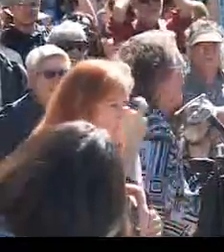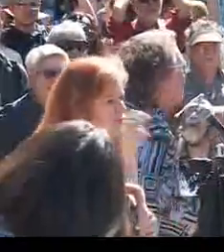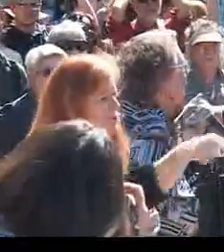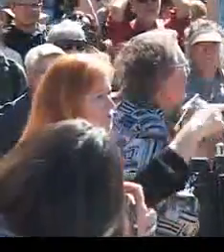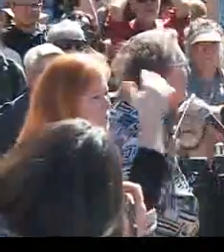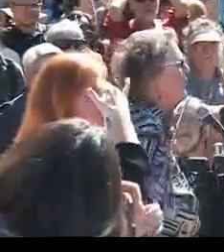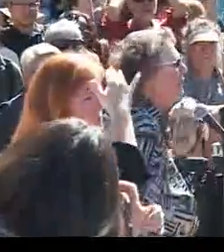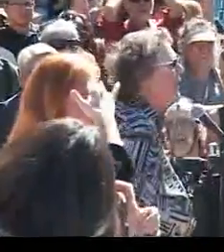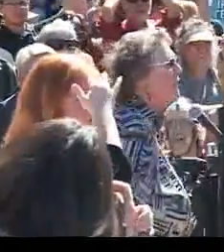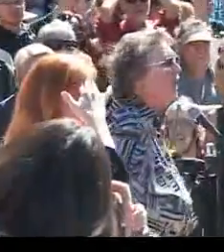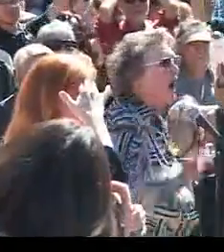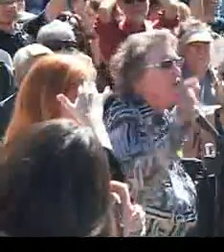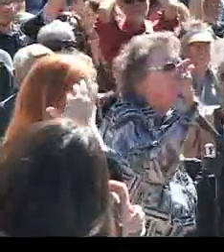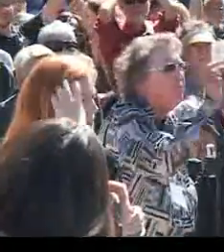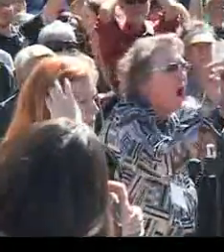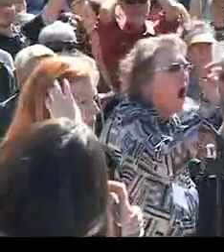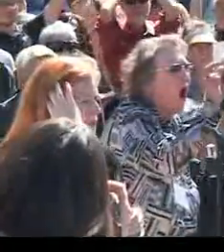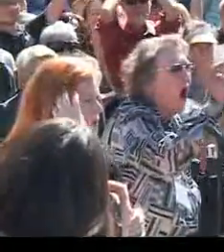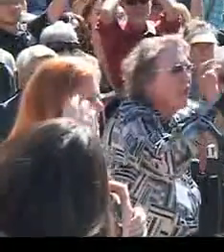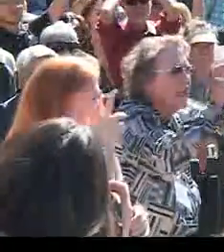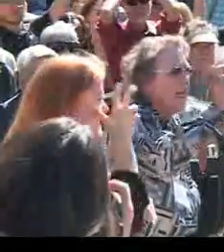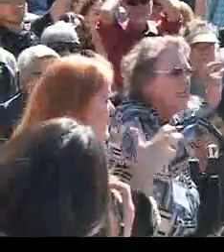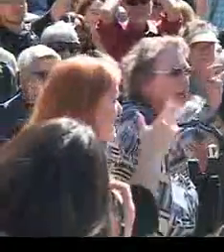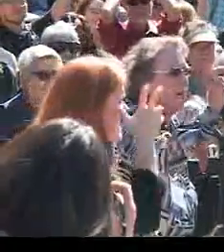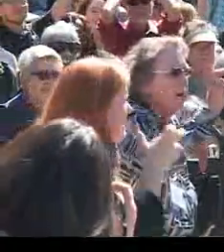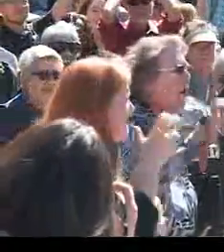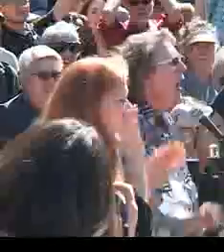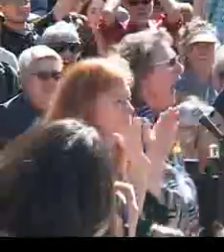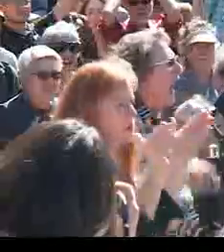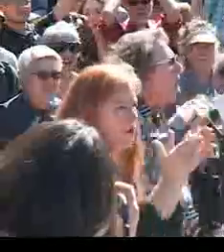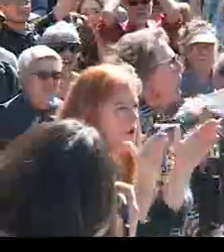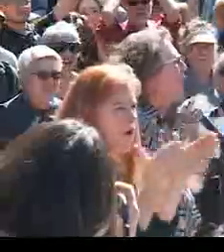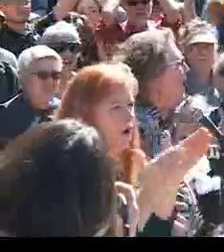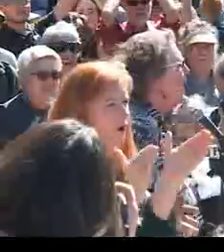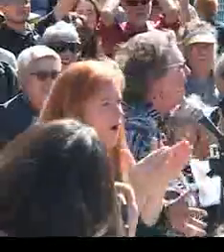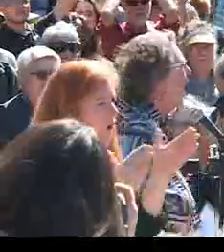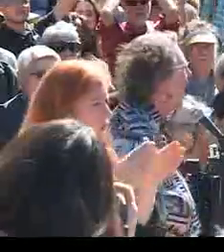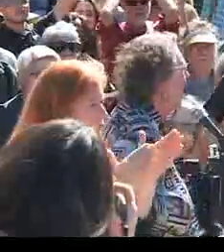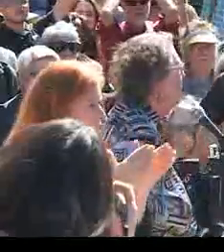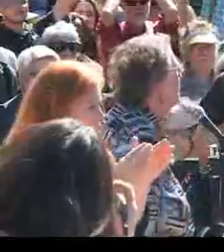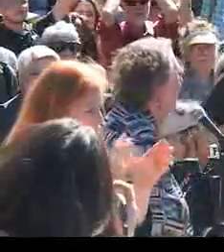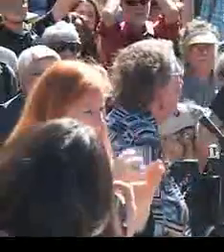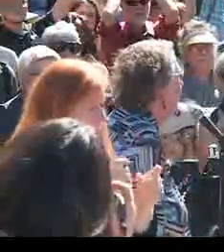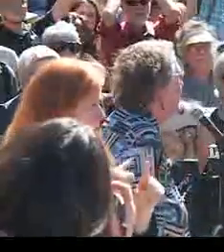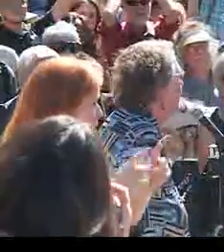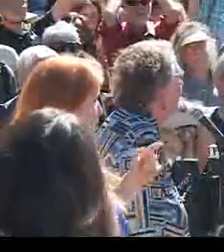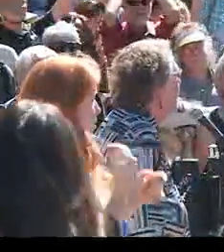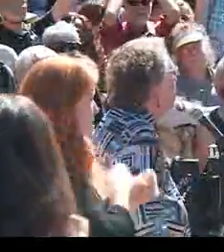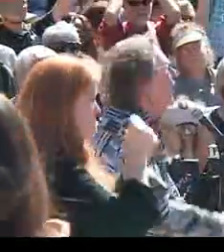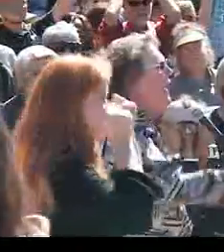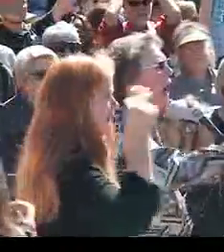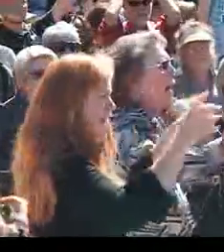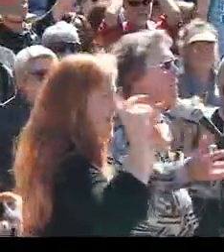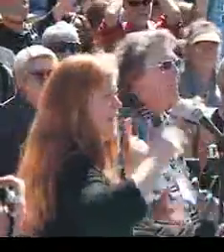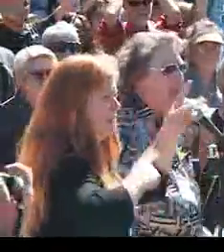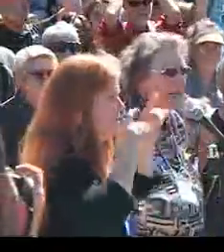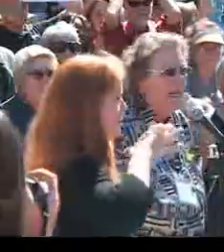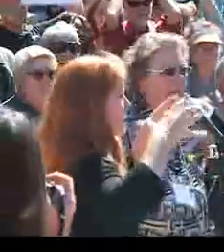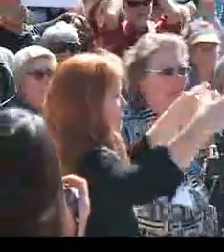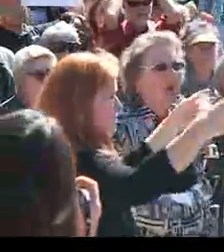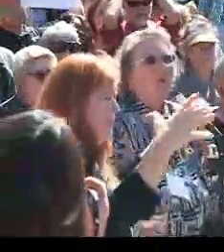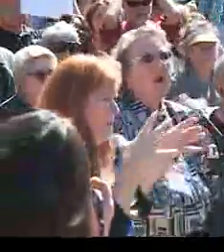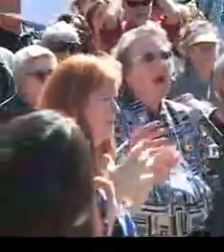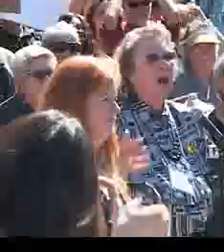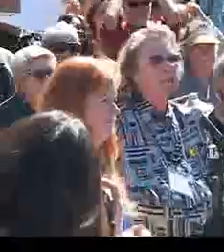you know that the forces of evil are small in number, and we are many. We are